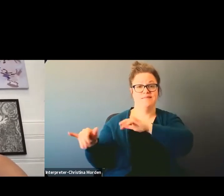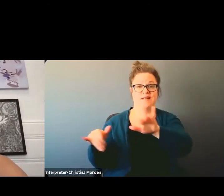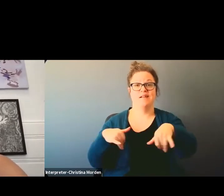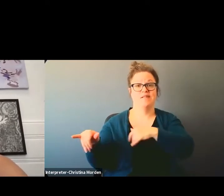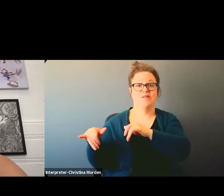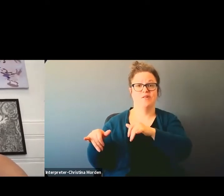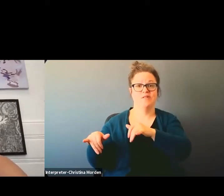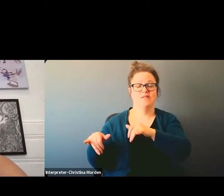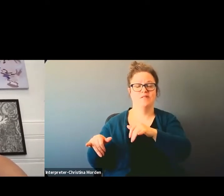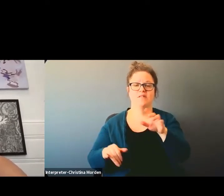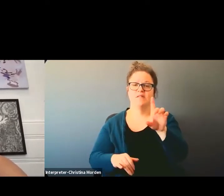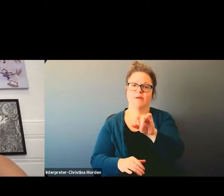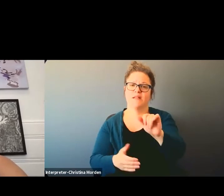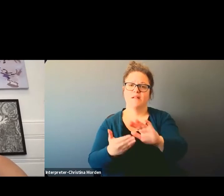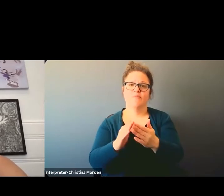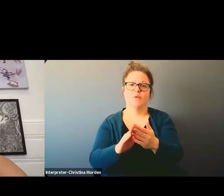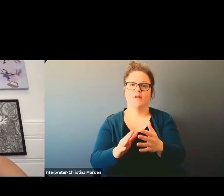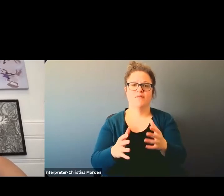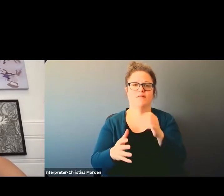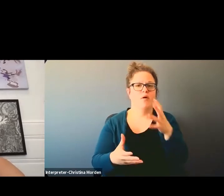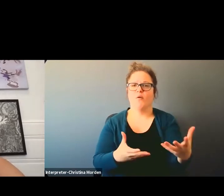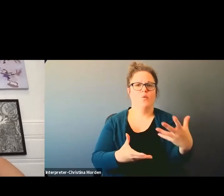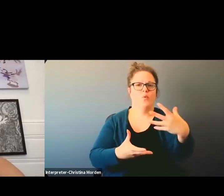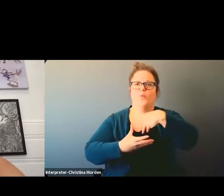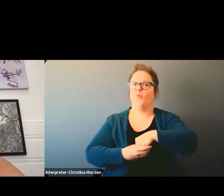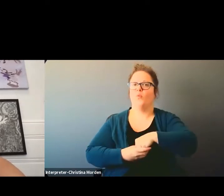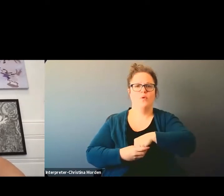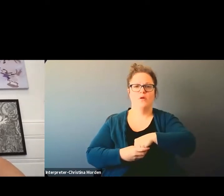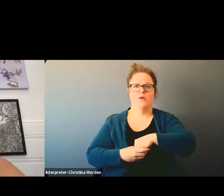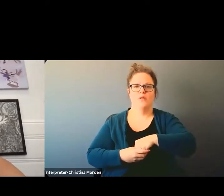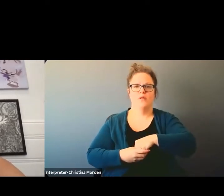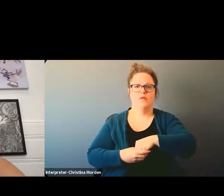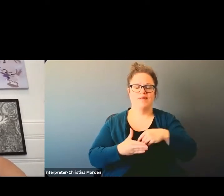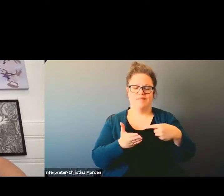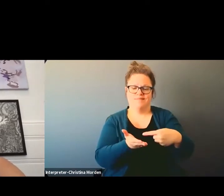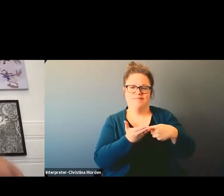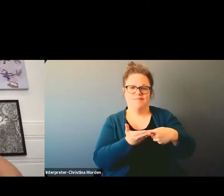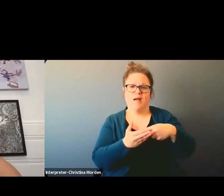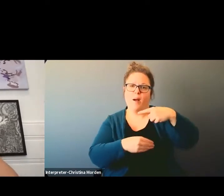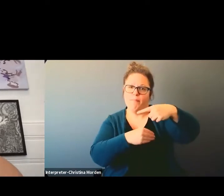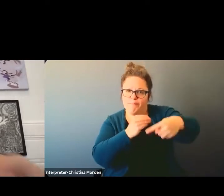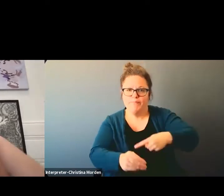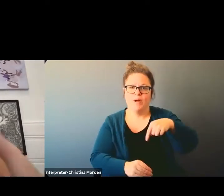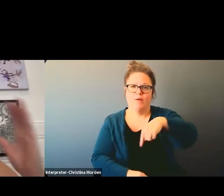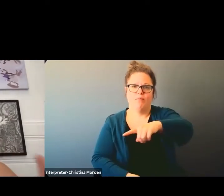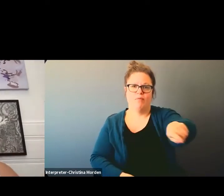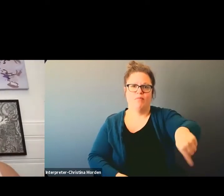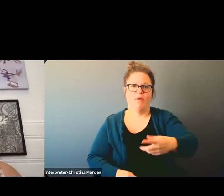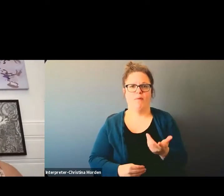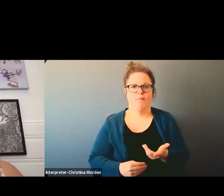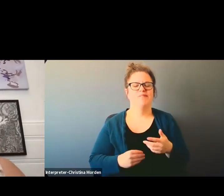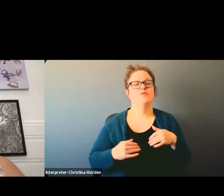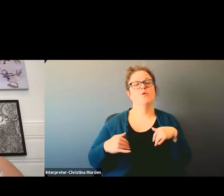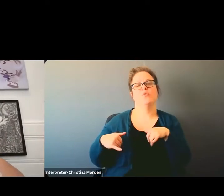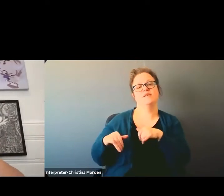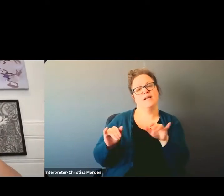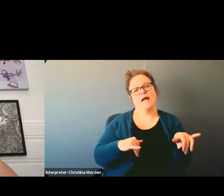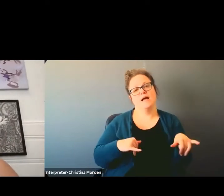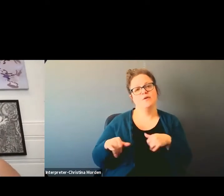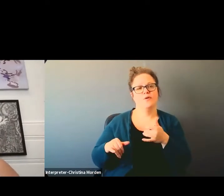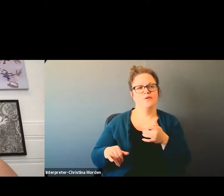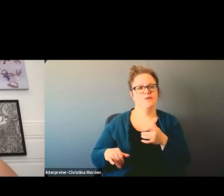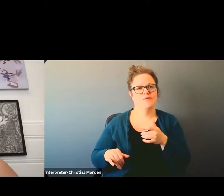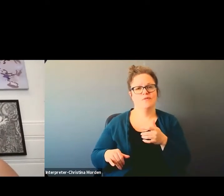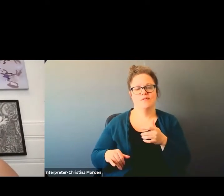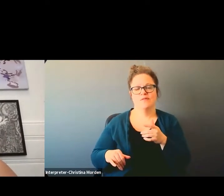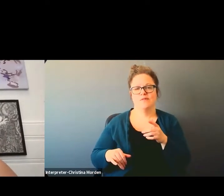the disability community is not included in the conversation right from the start. Instead, the standards are created or the